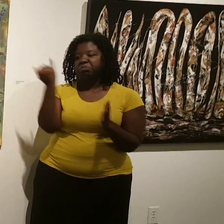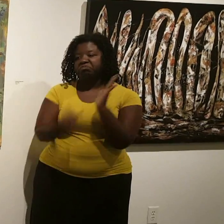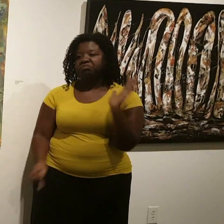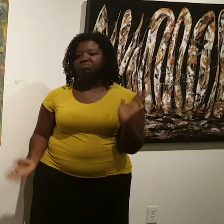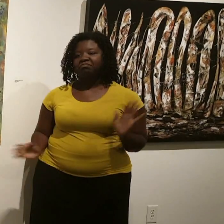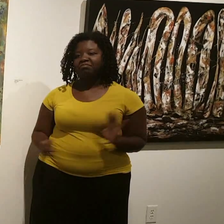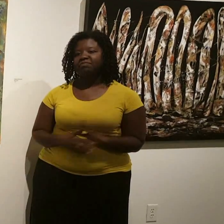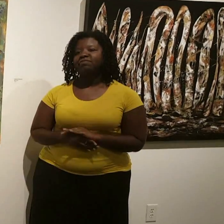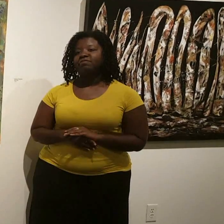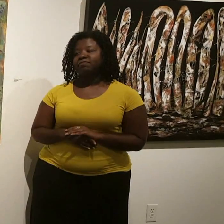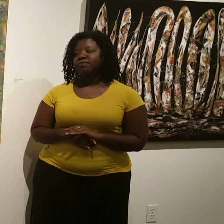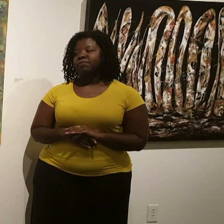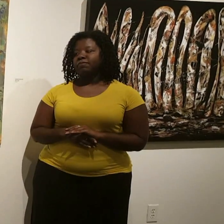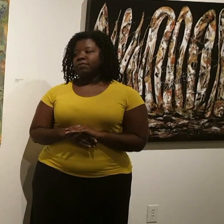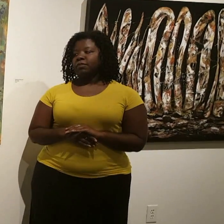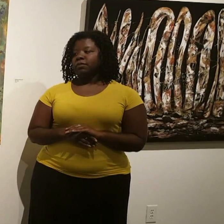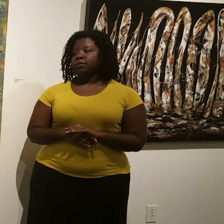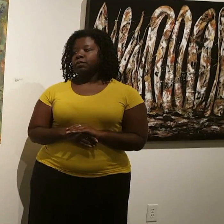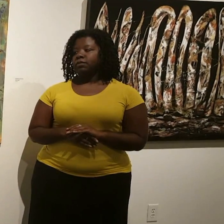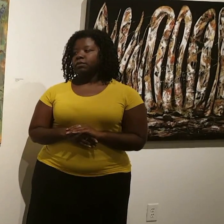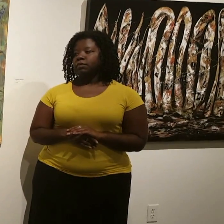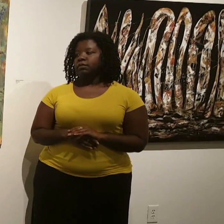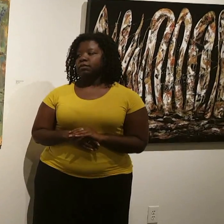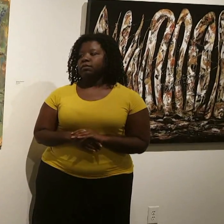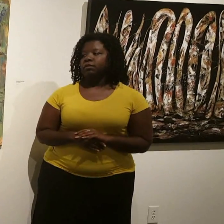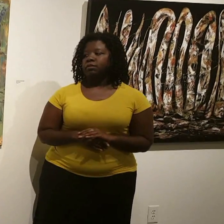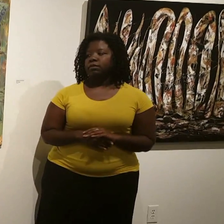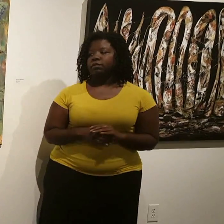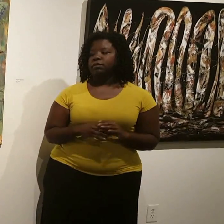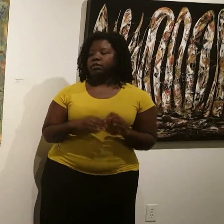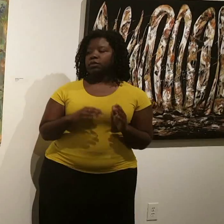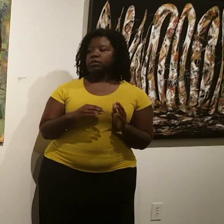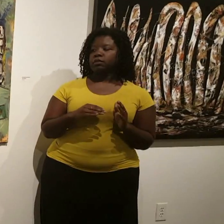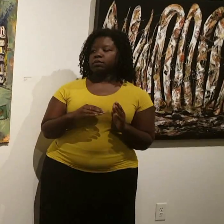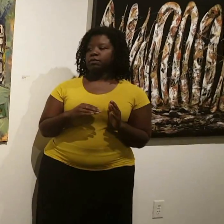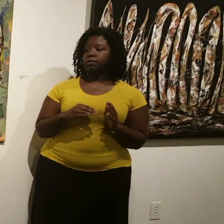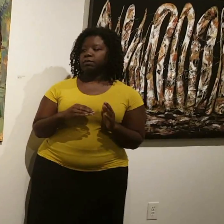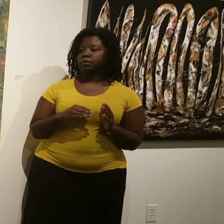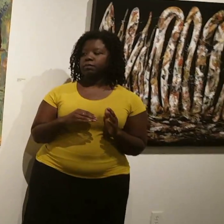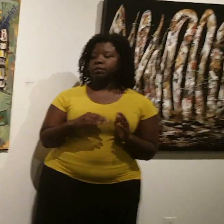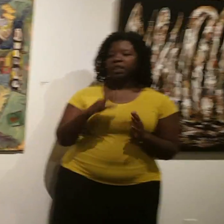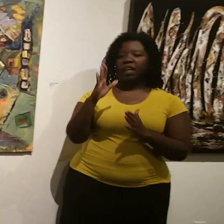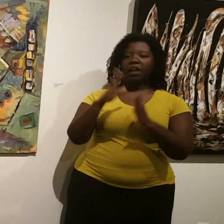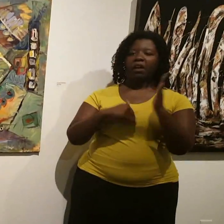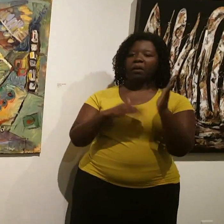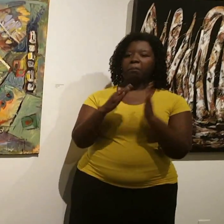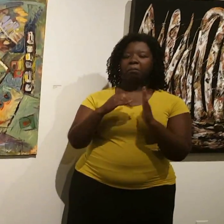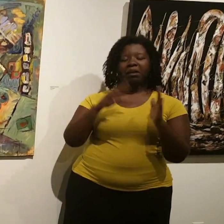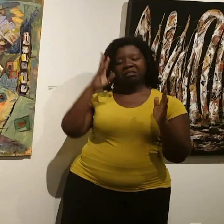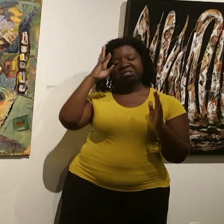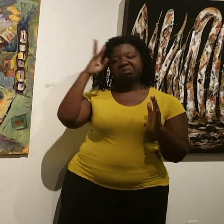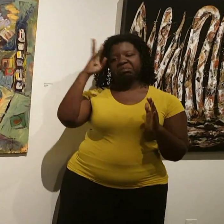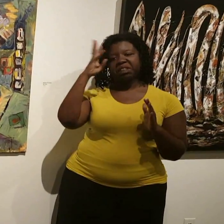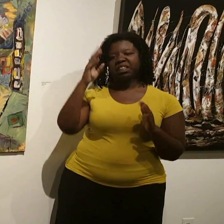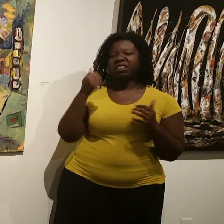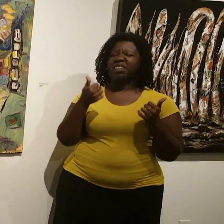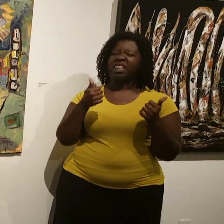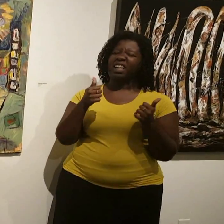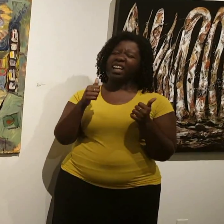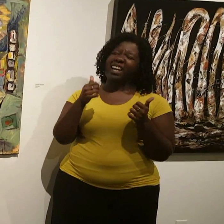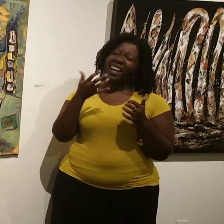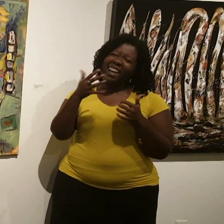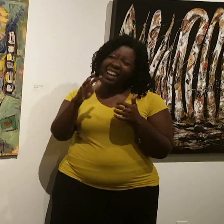I paint intuitively, and I kind of sketch, and I